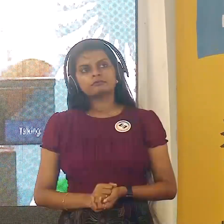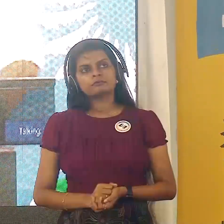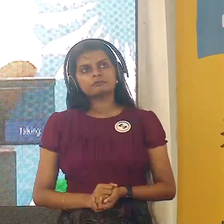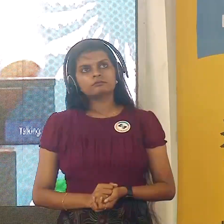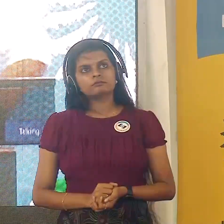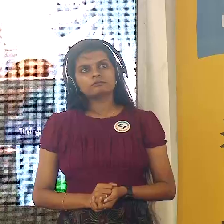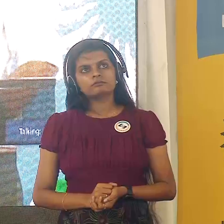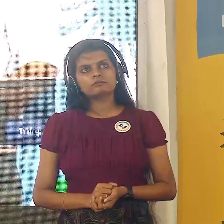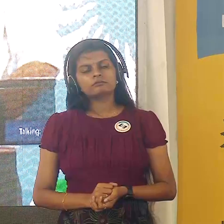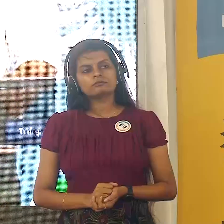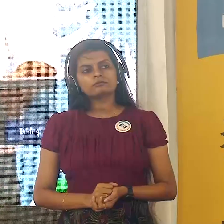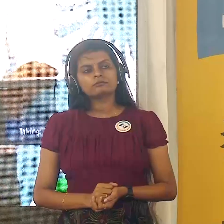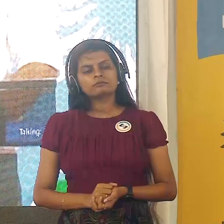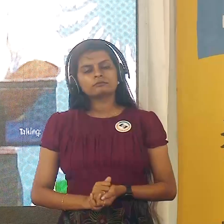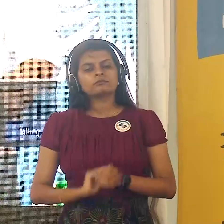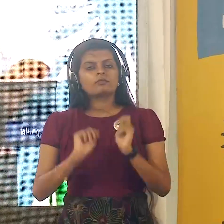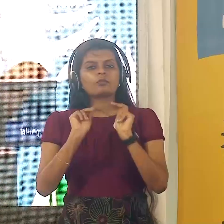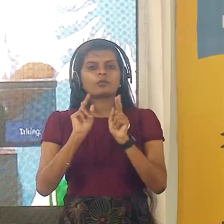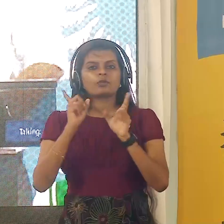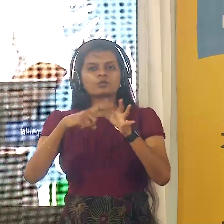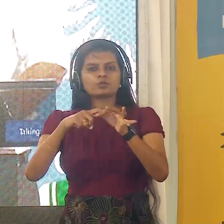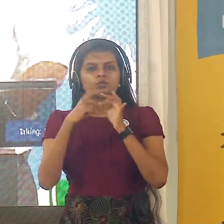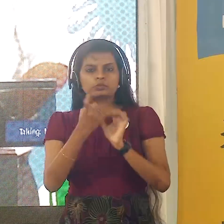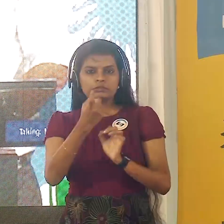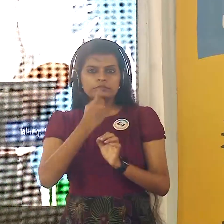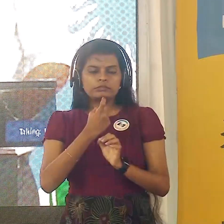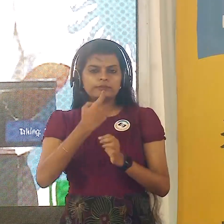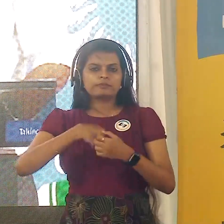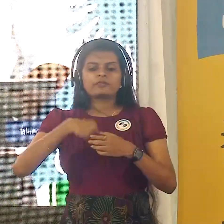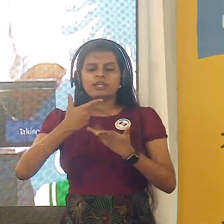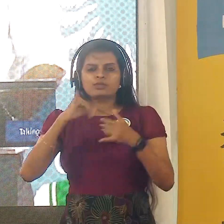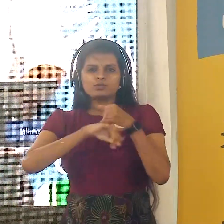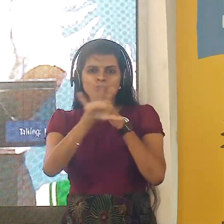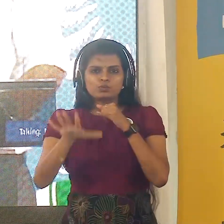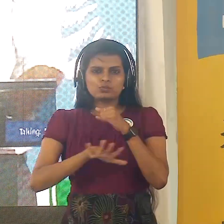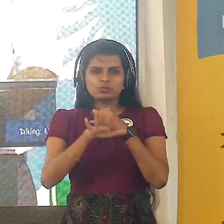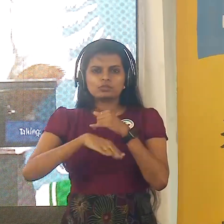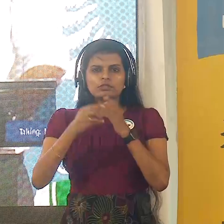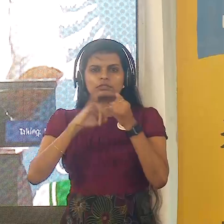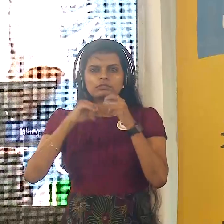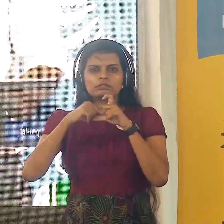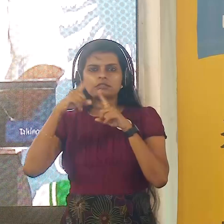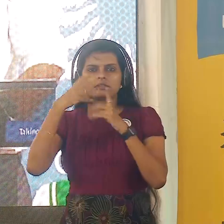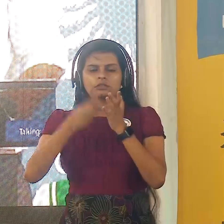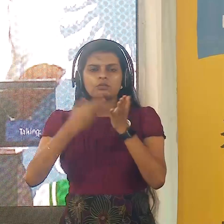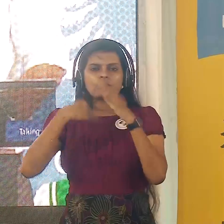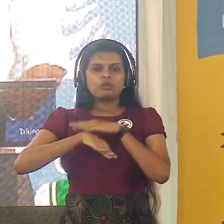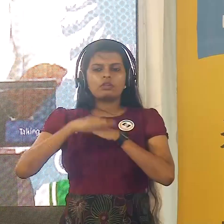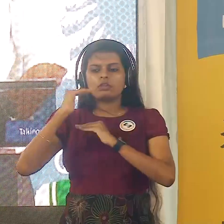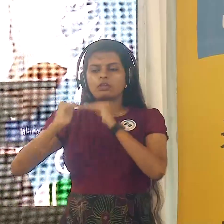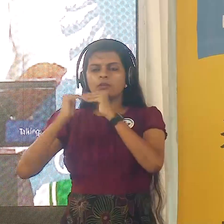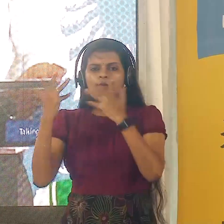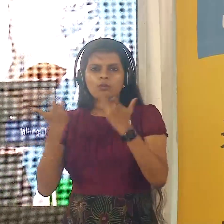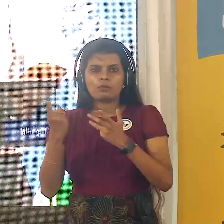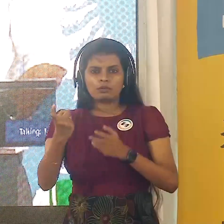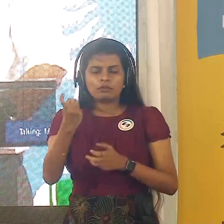houses. Okay, so there is a question on the future of social sector development in Kerala